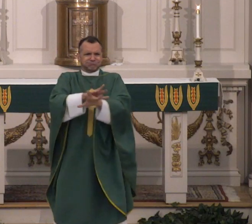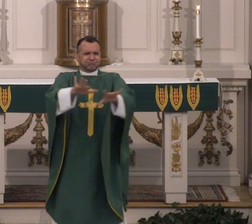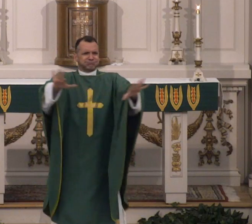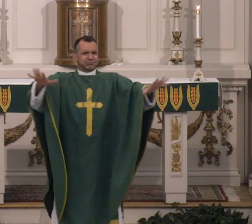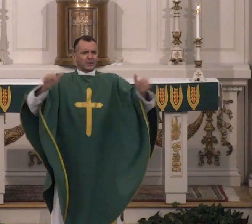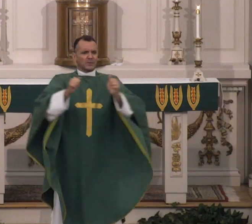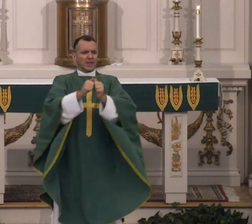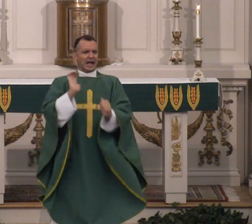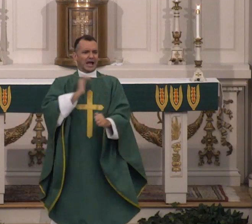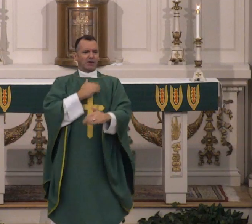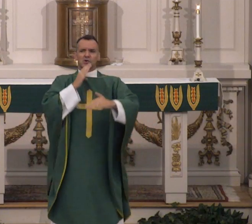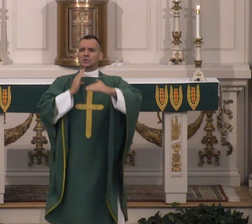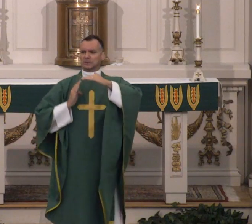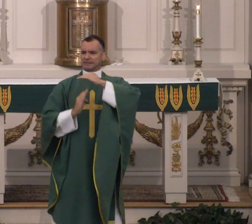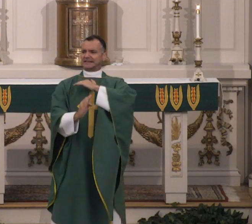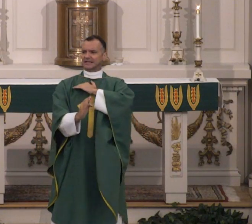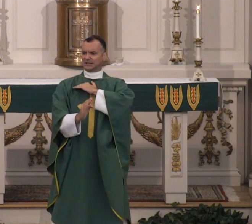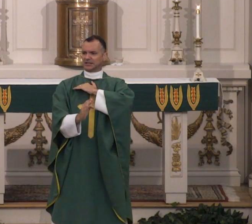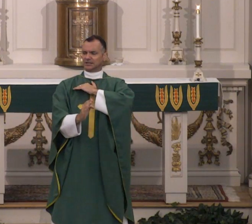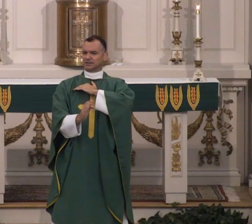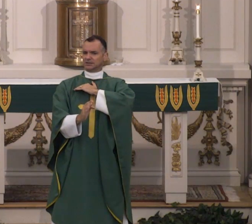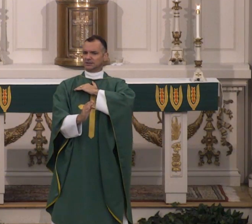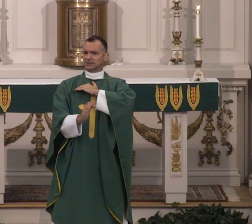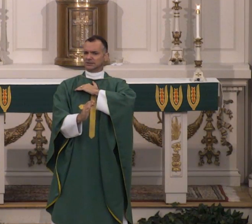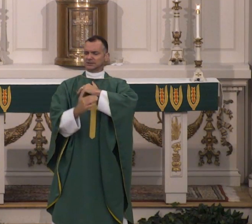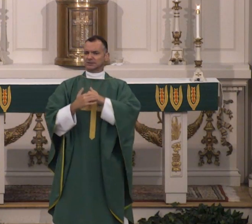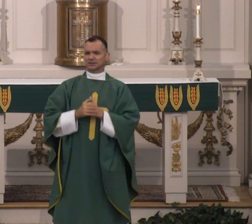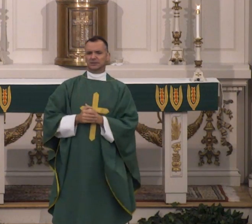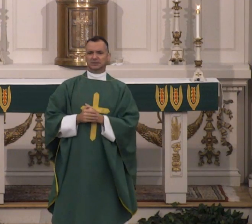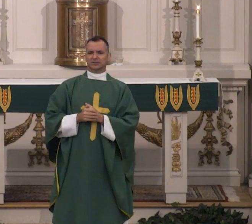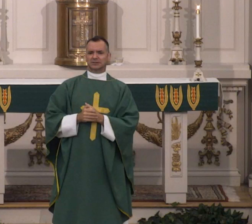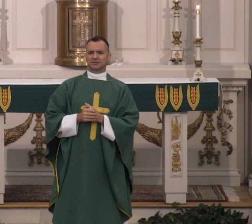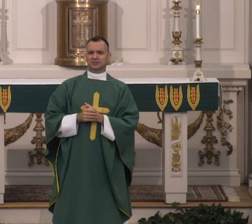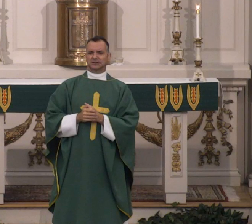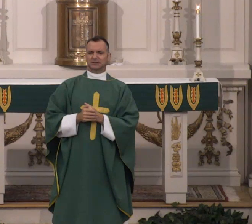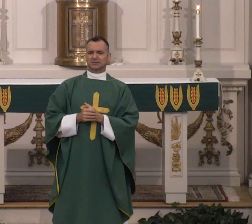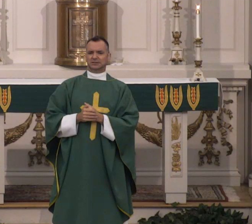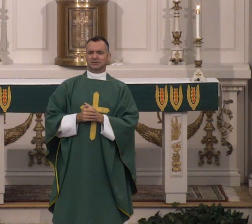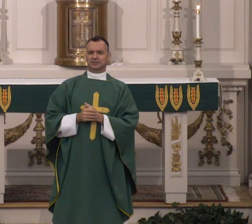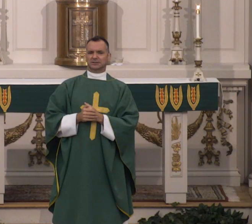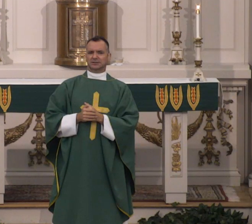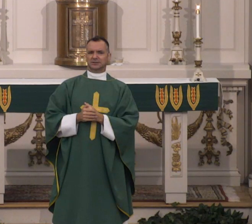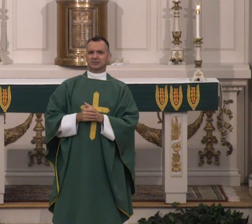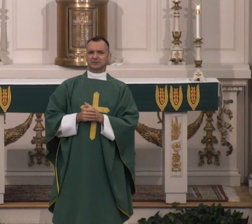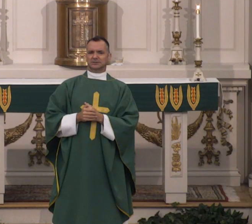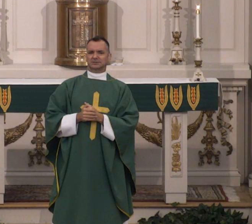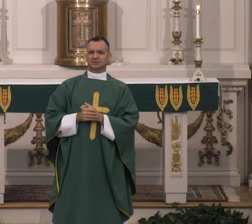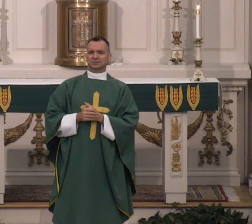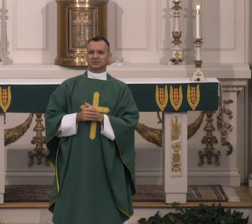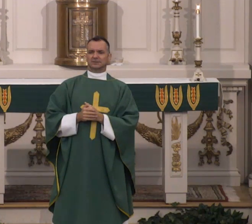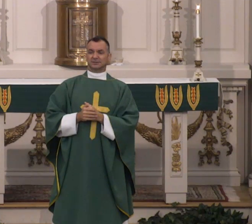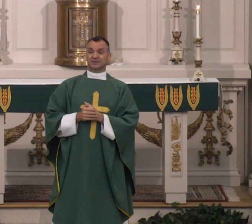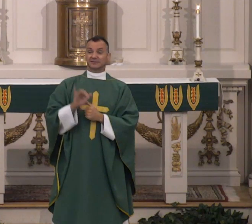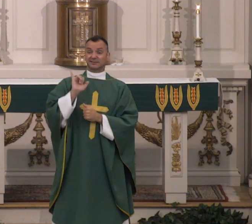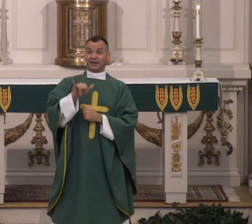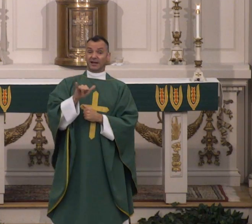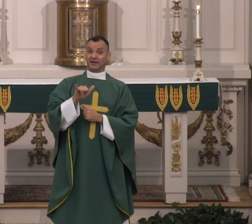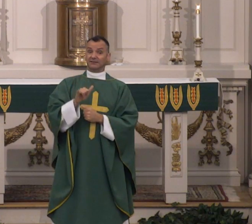mercy, and to spread that. We do that through, we share that through our humility.